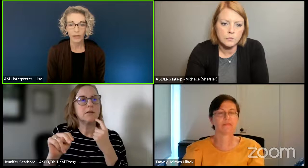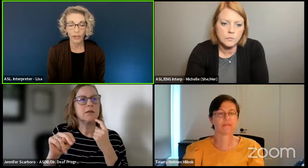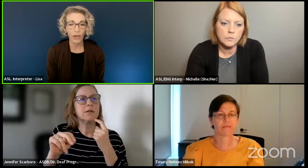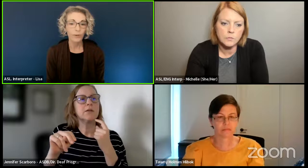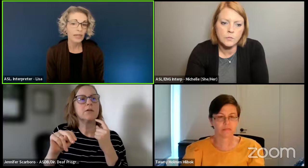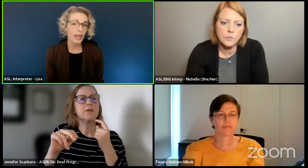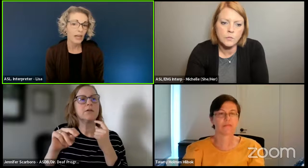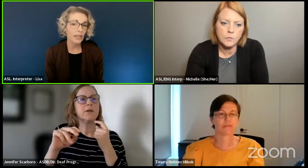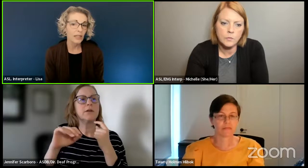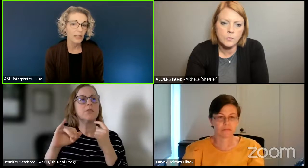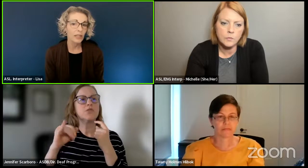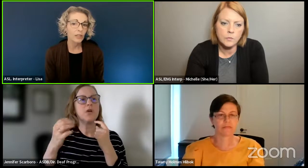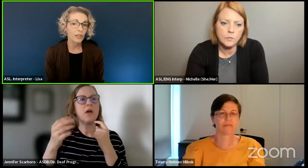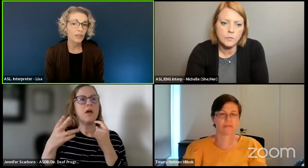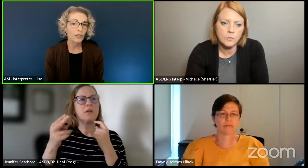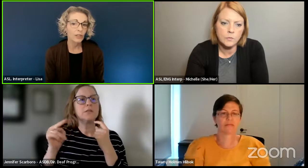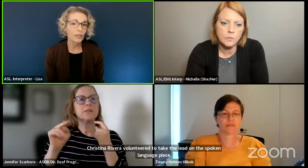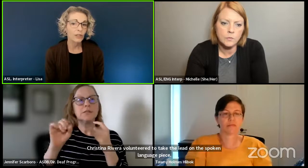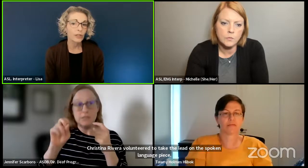And then Karina